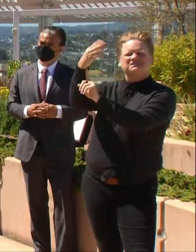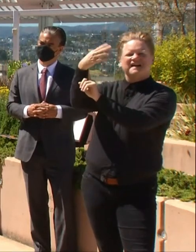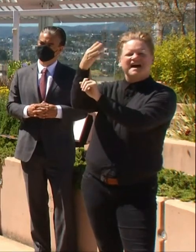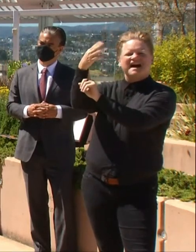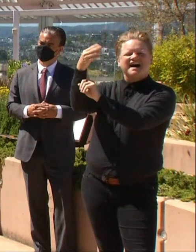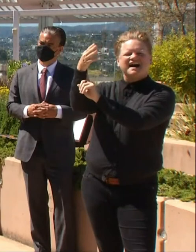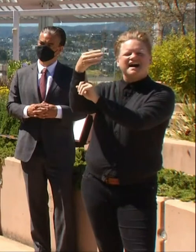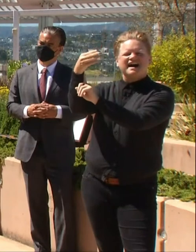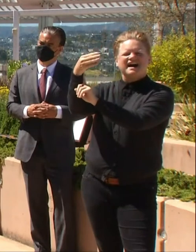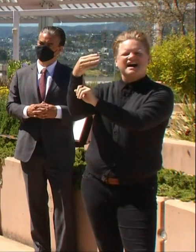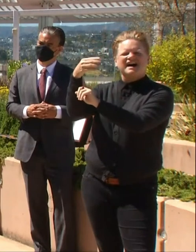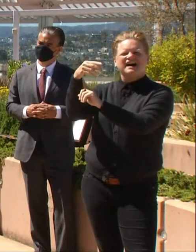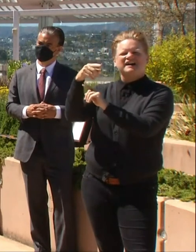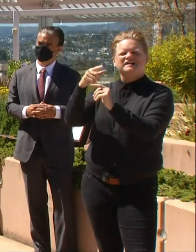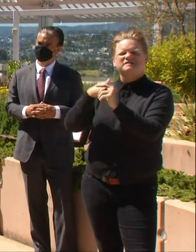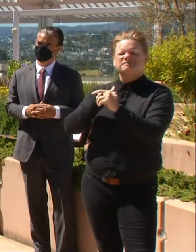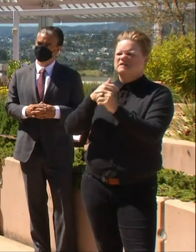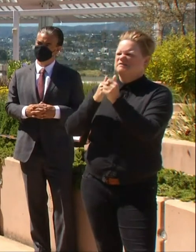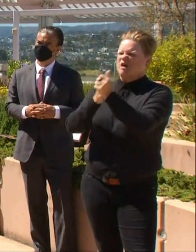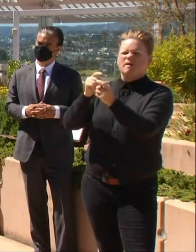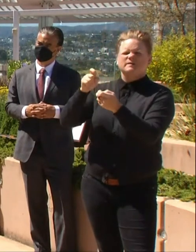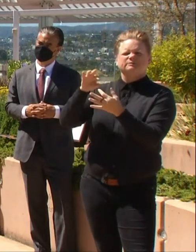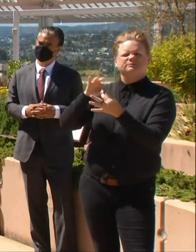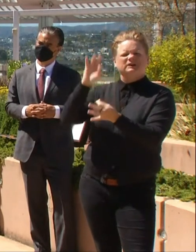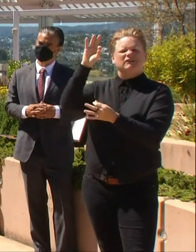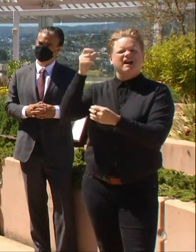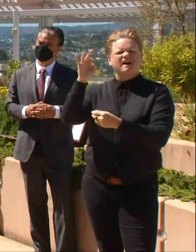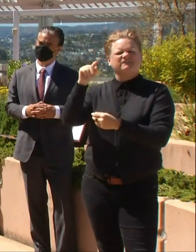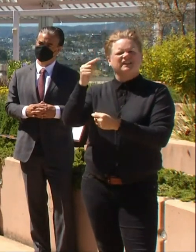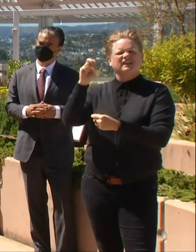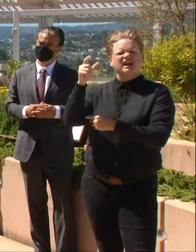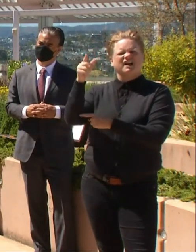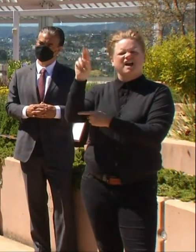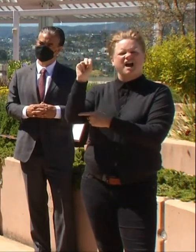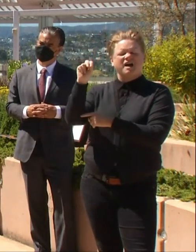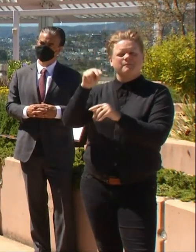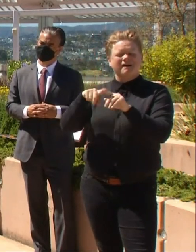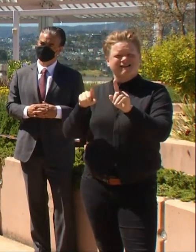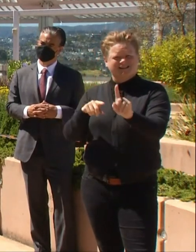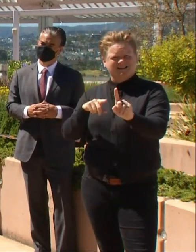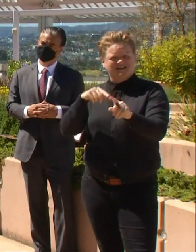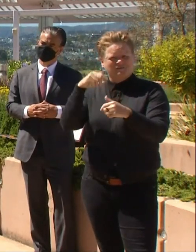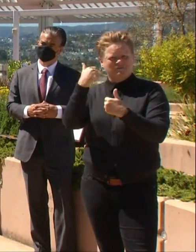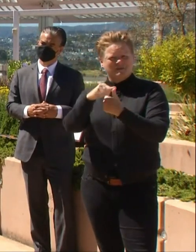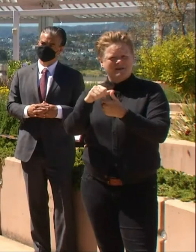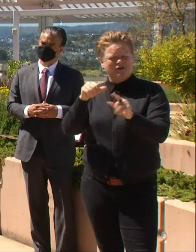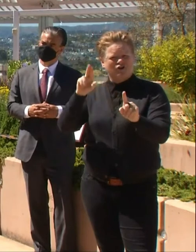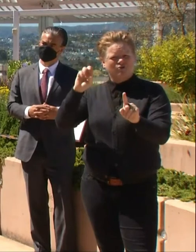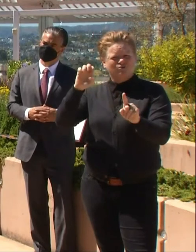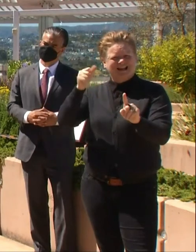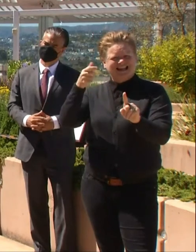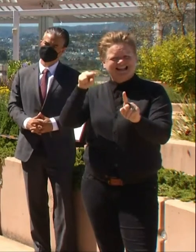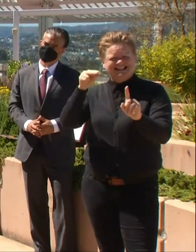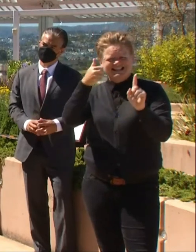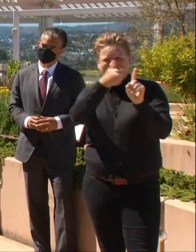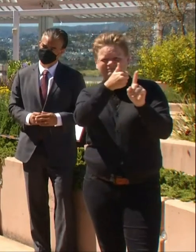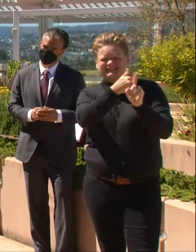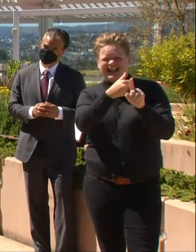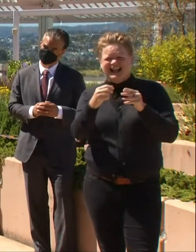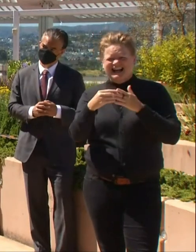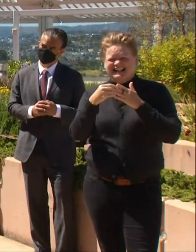Reagan, they better remember that it was Reagan himself that led this nation, not just the state of